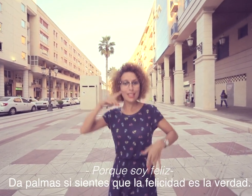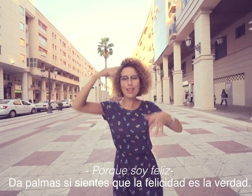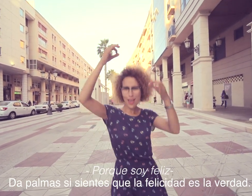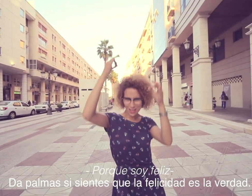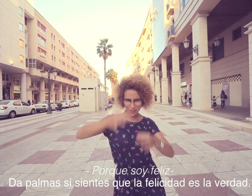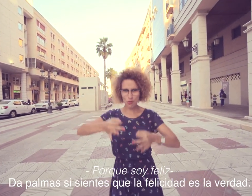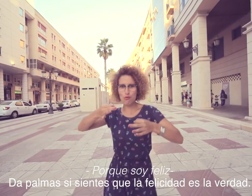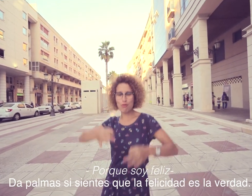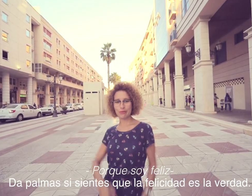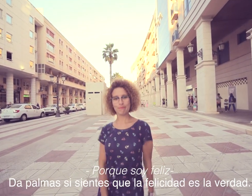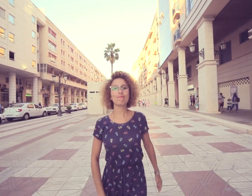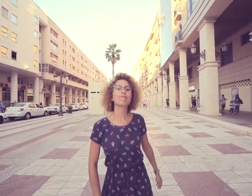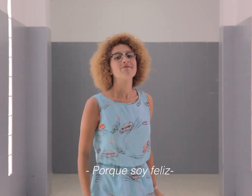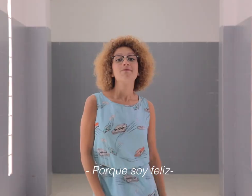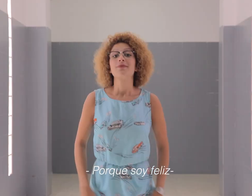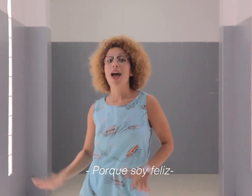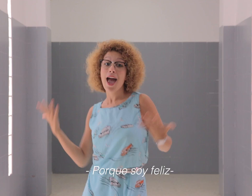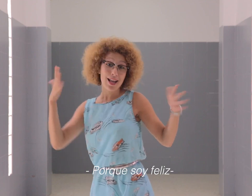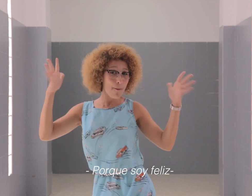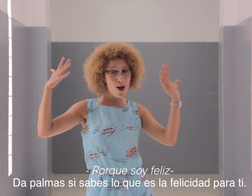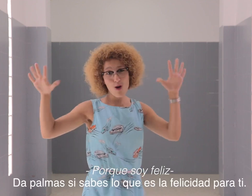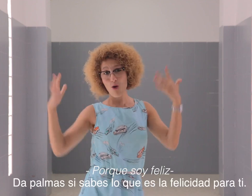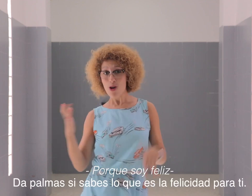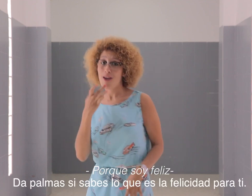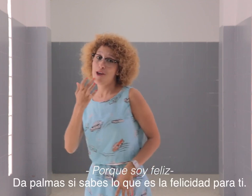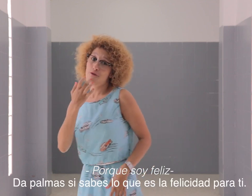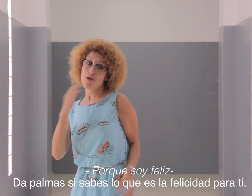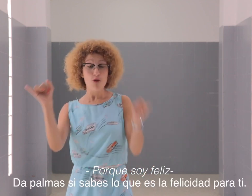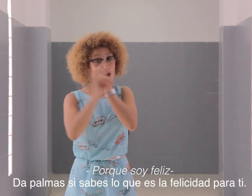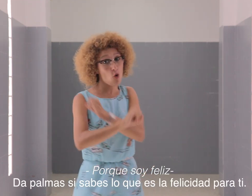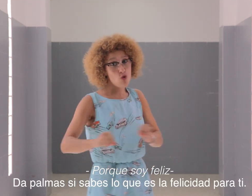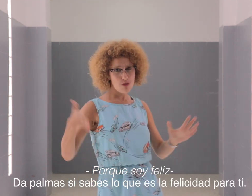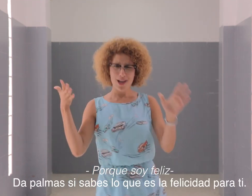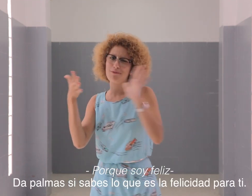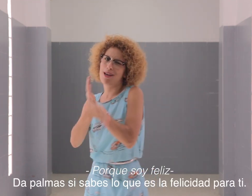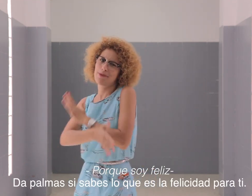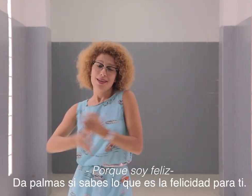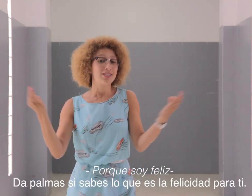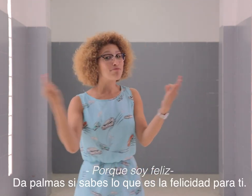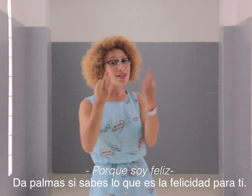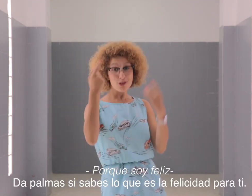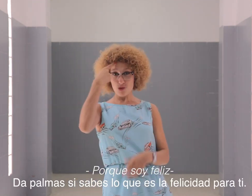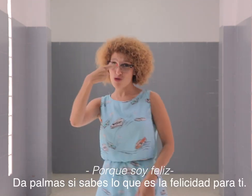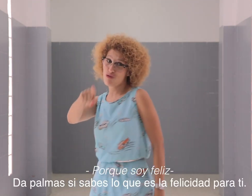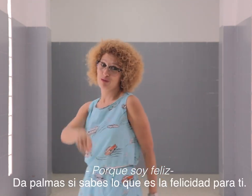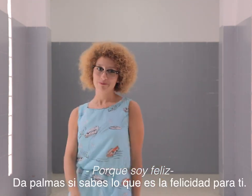is the truth Because I'm happy Clap along if you know what happiness is to you